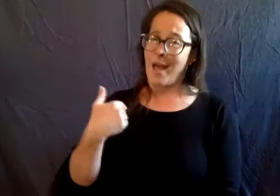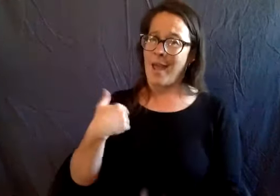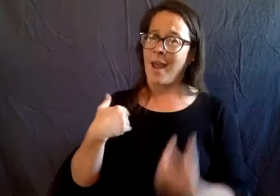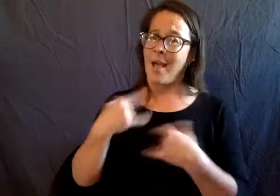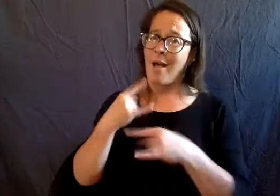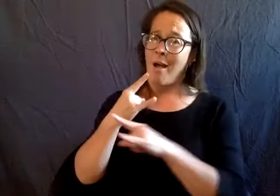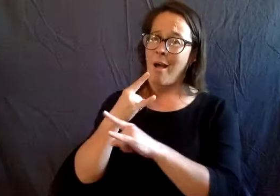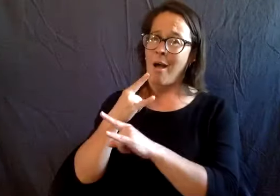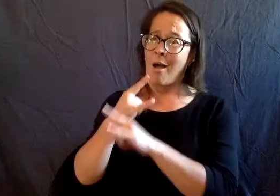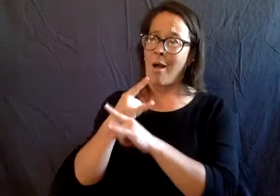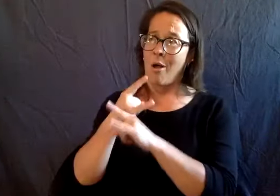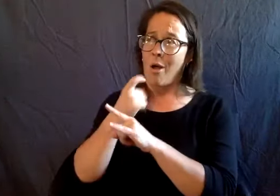alcoholic hepatitis.